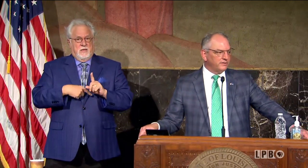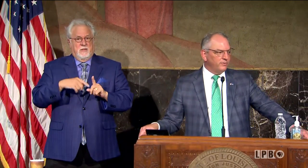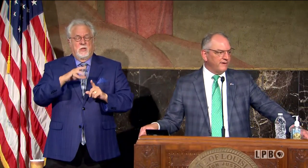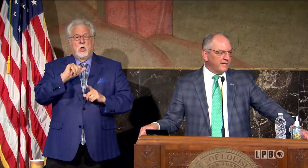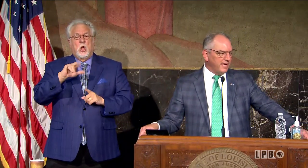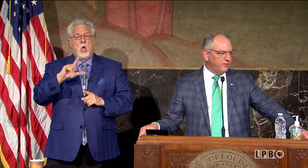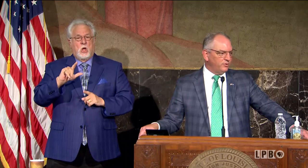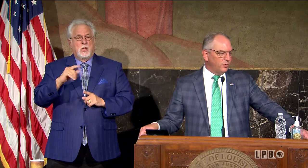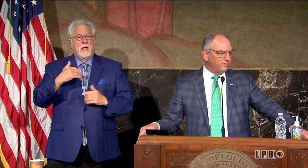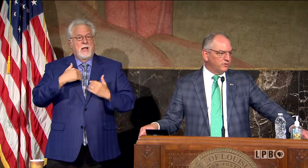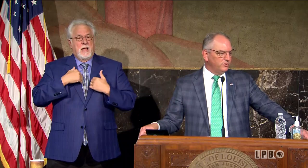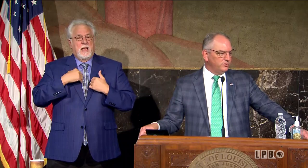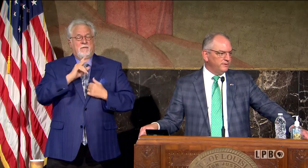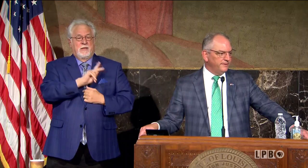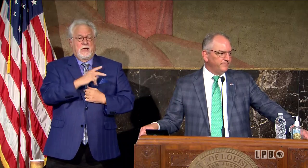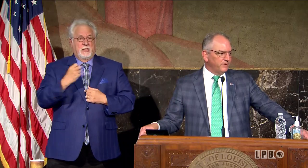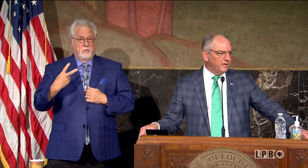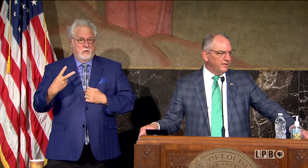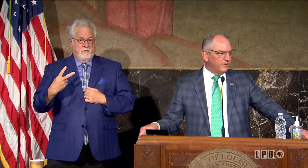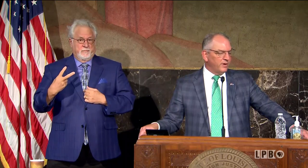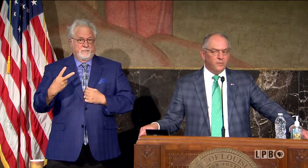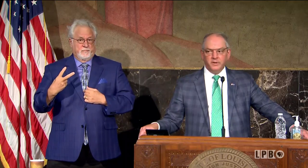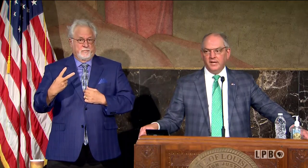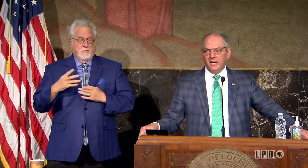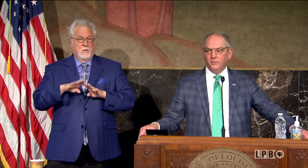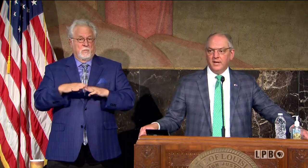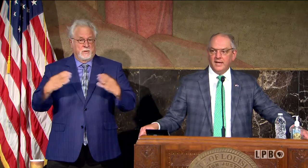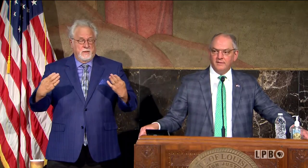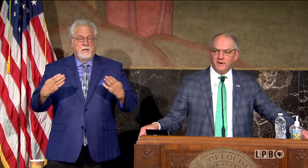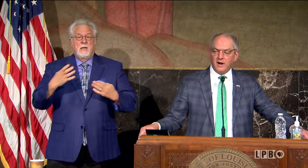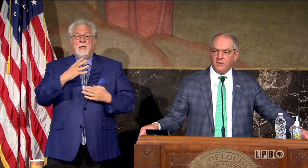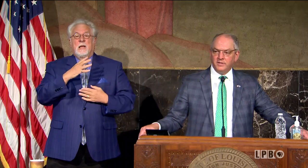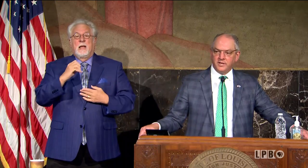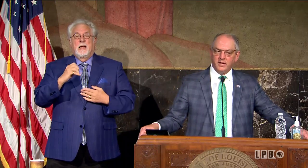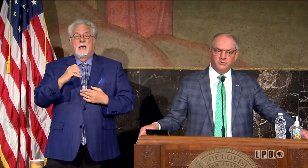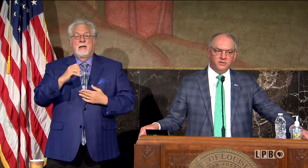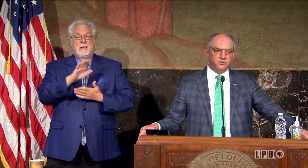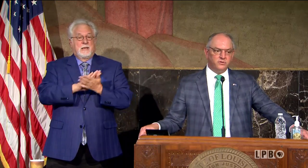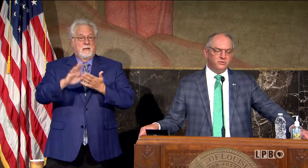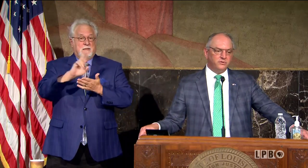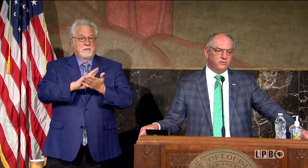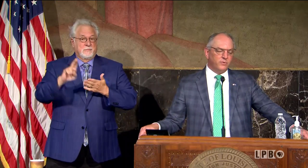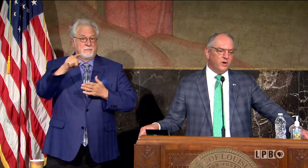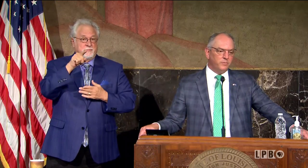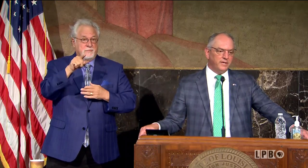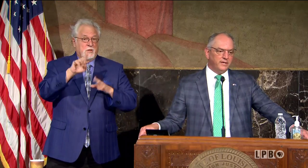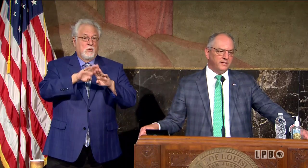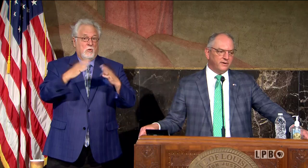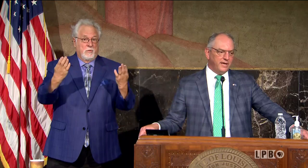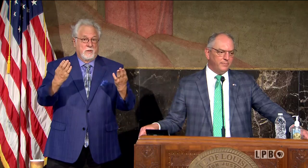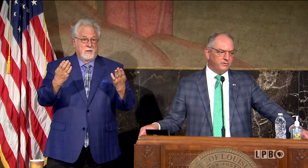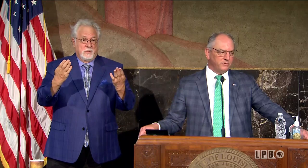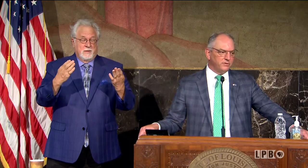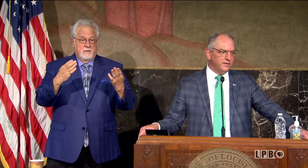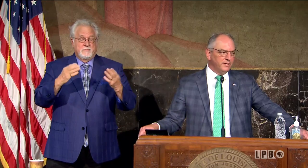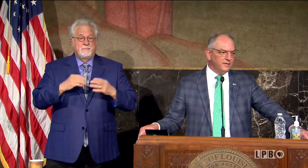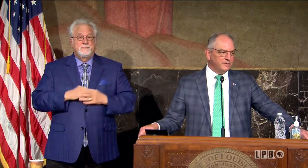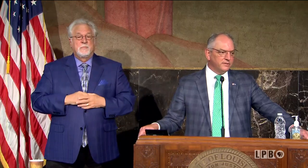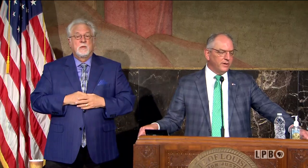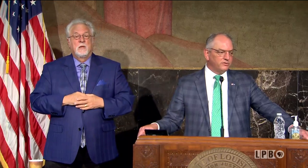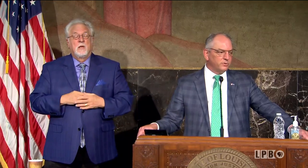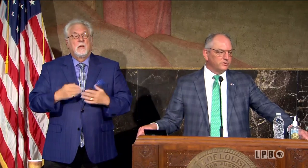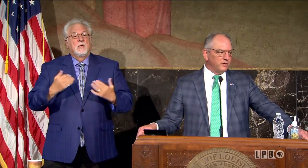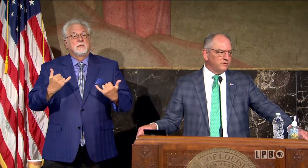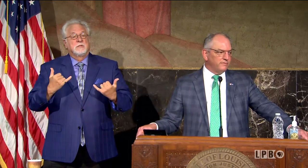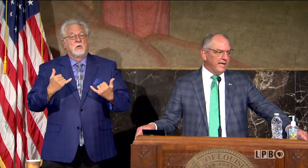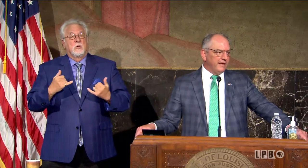of August, we've got K through 12 schools that are reopening, and we have our higher education institutions are reopening their campuses.